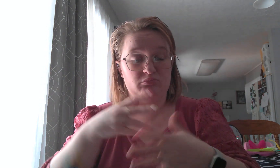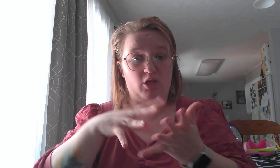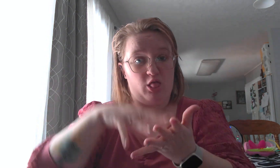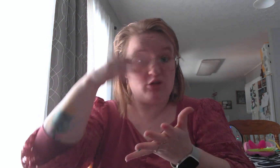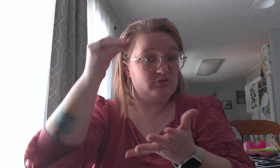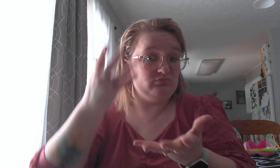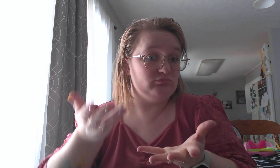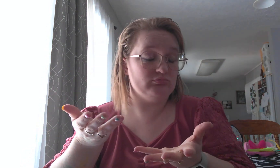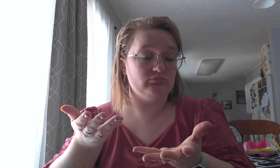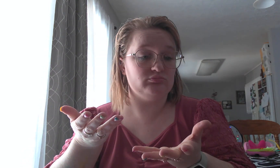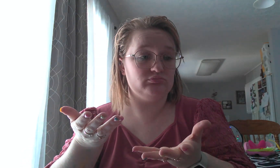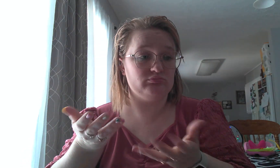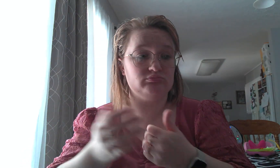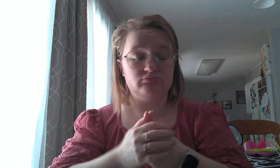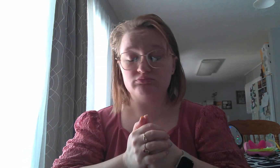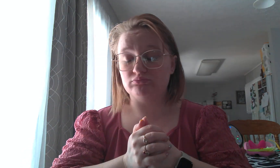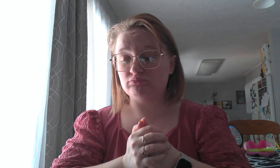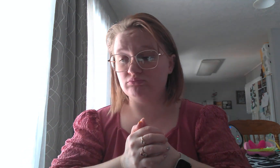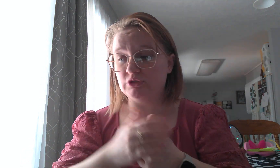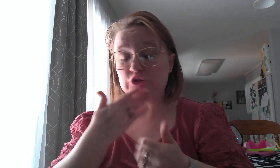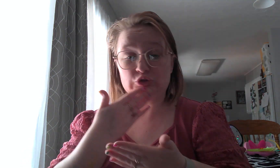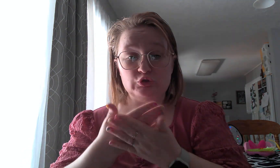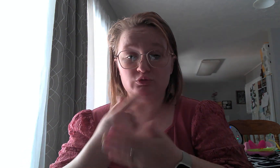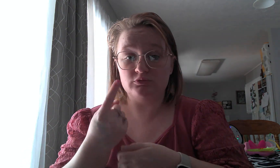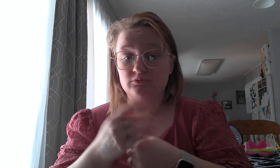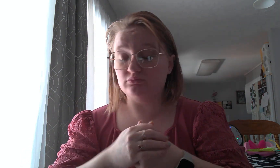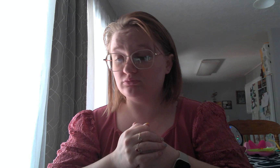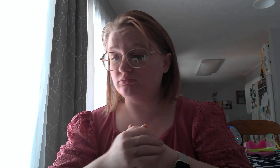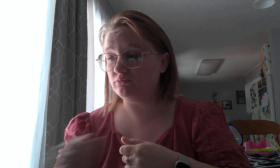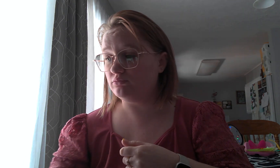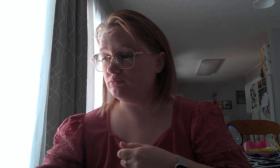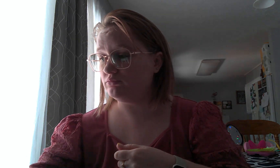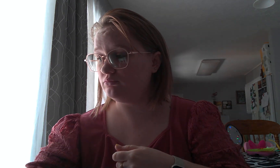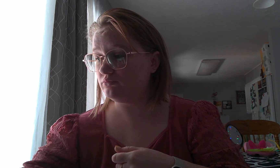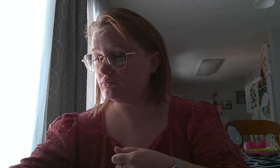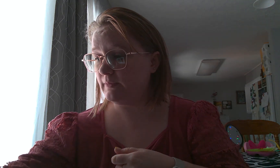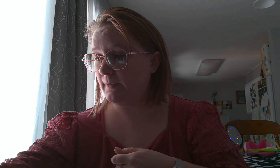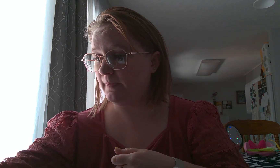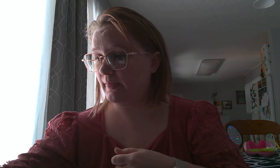and we enjoyed it. I felt like I learned a lot. It was a good one.